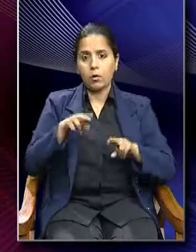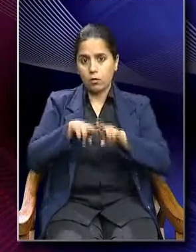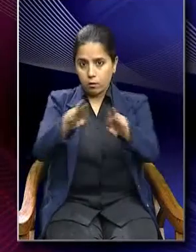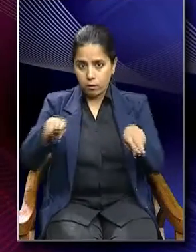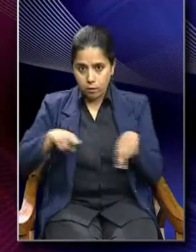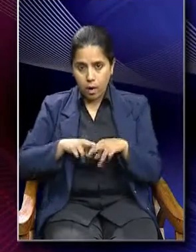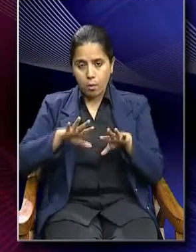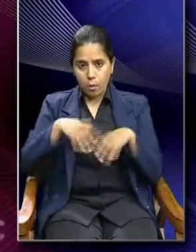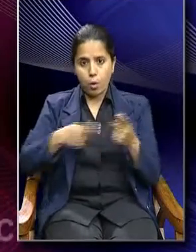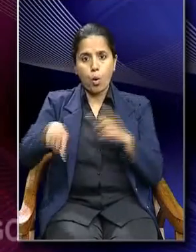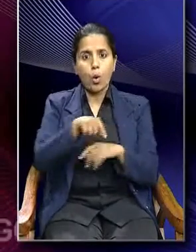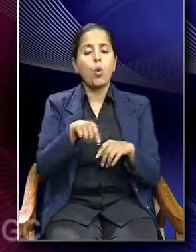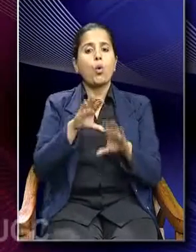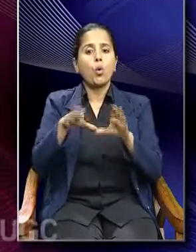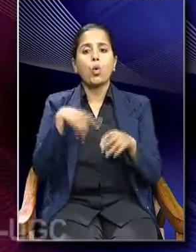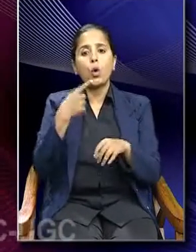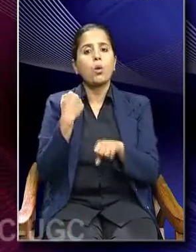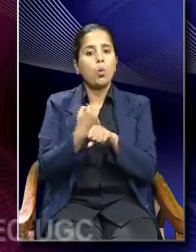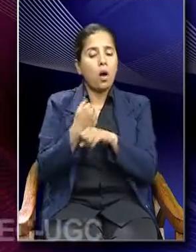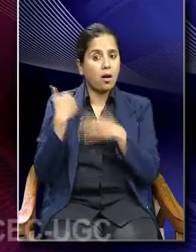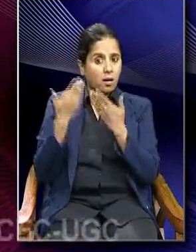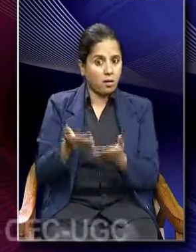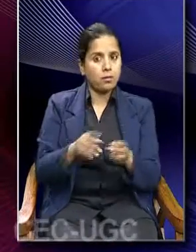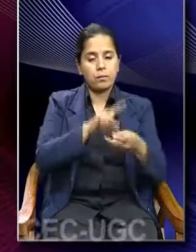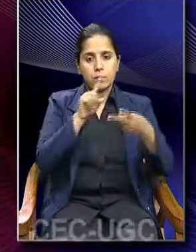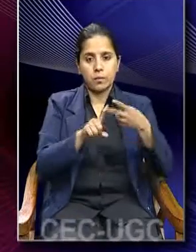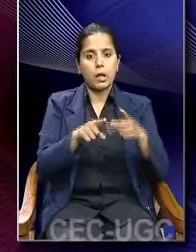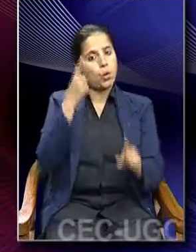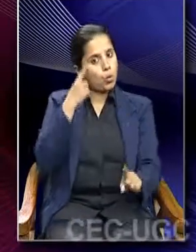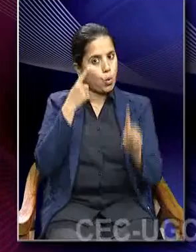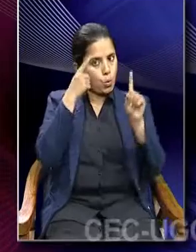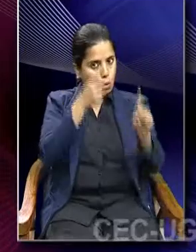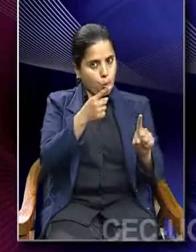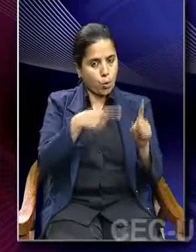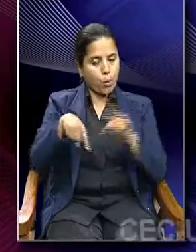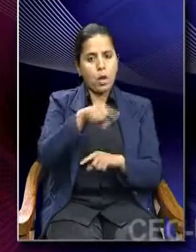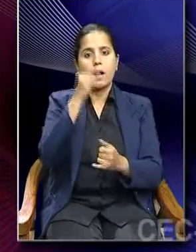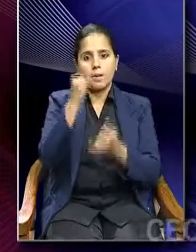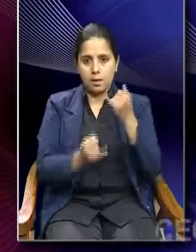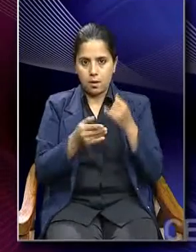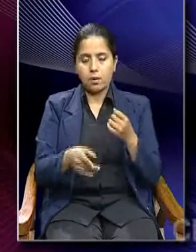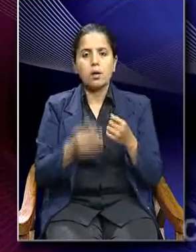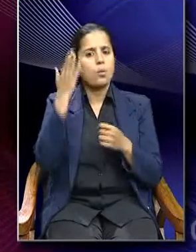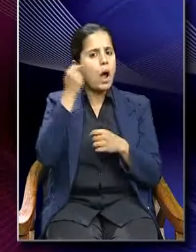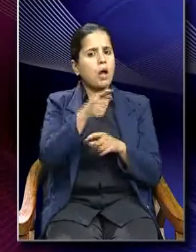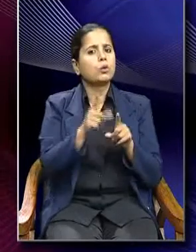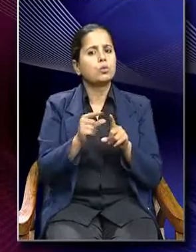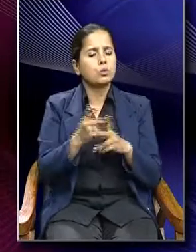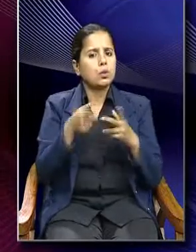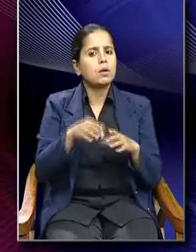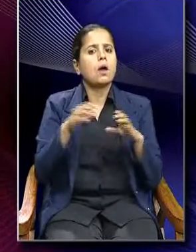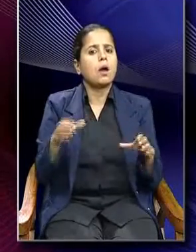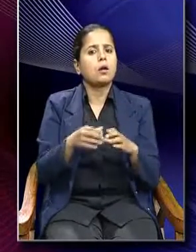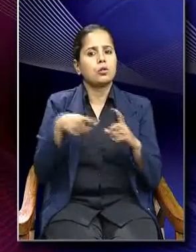family and occupational group. Number two is a goal, which is the end. Why are you doing this action?